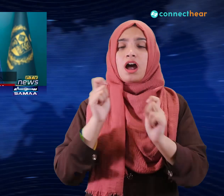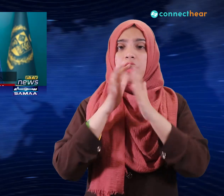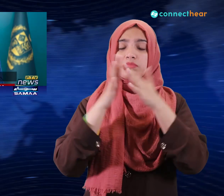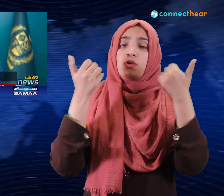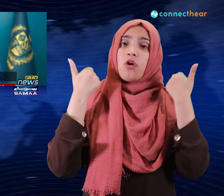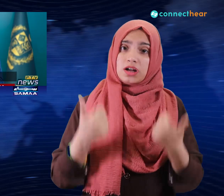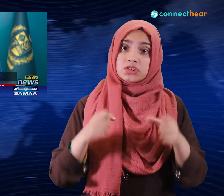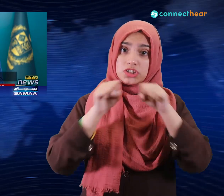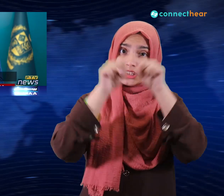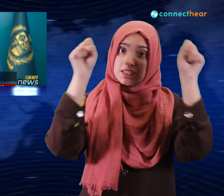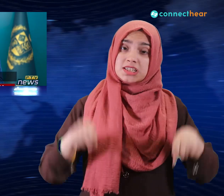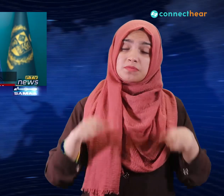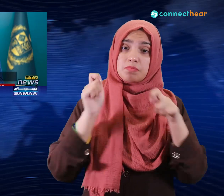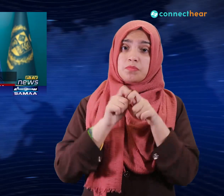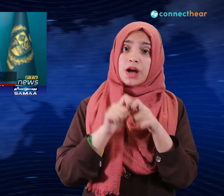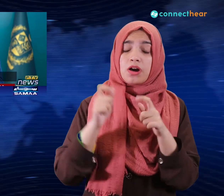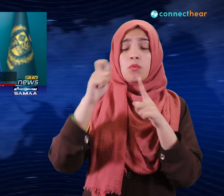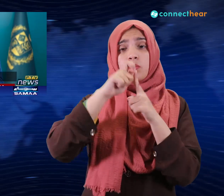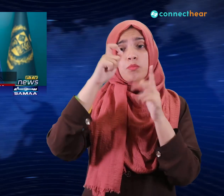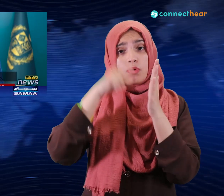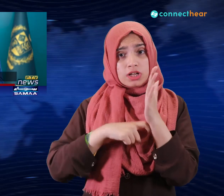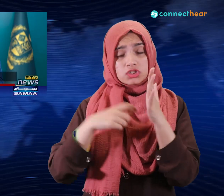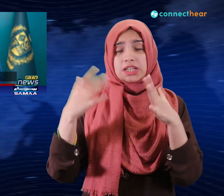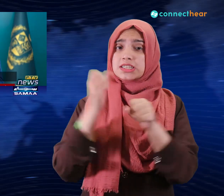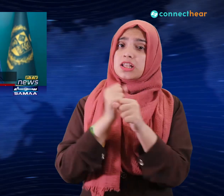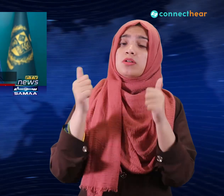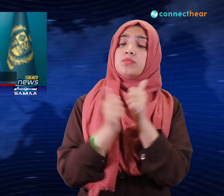close interdependence of nations.